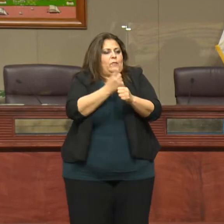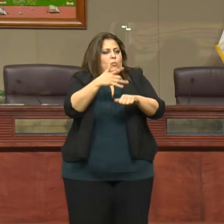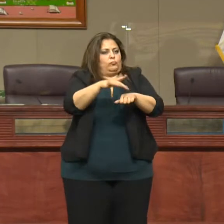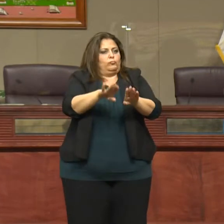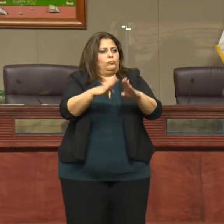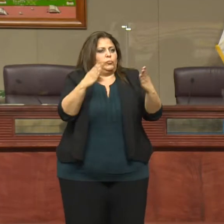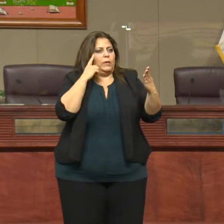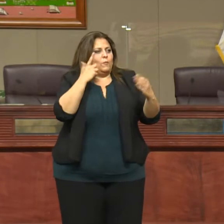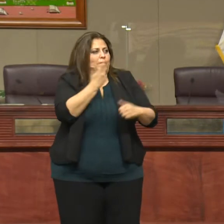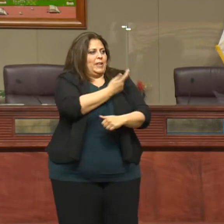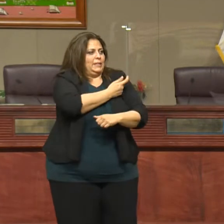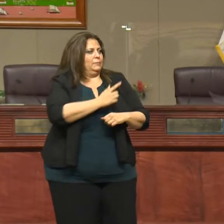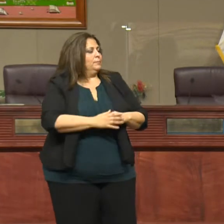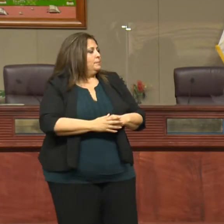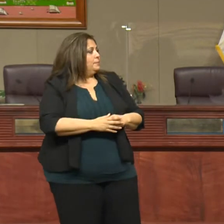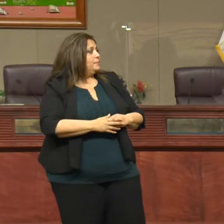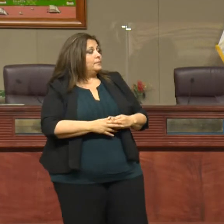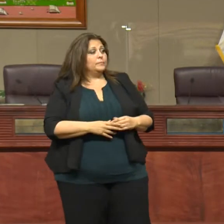That's all I have.